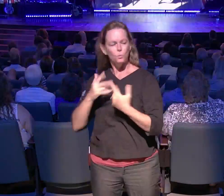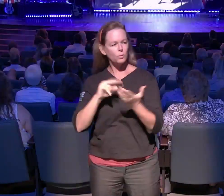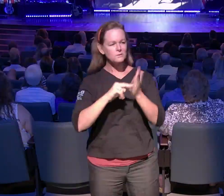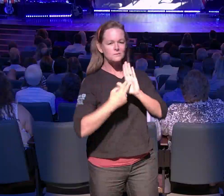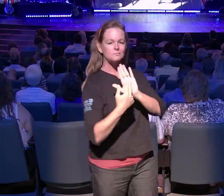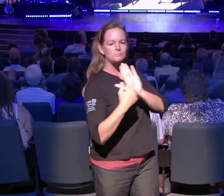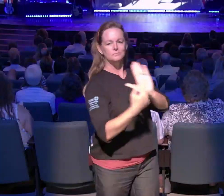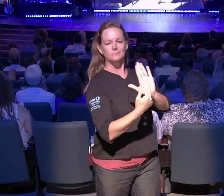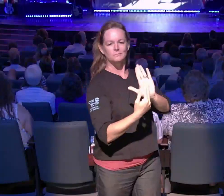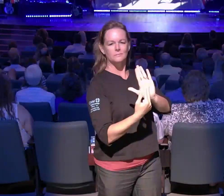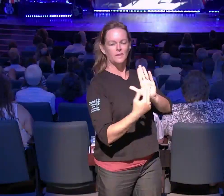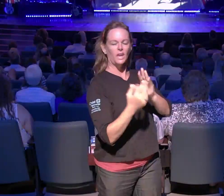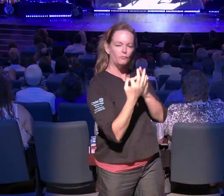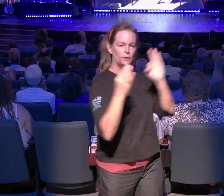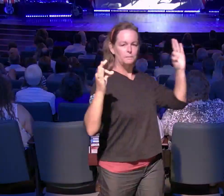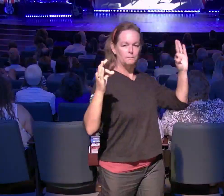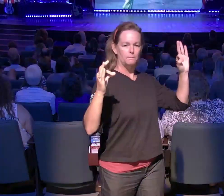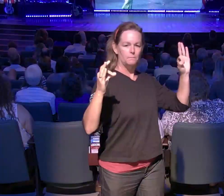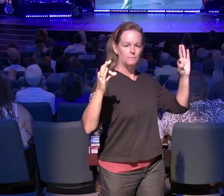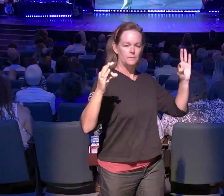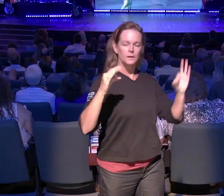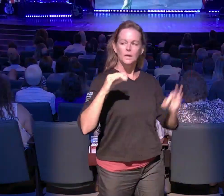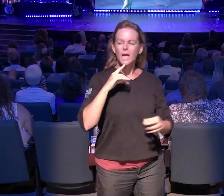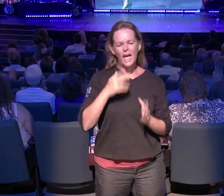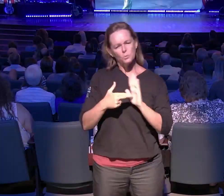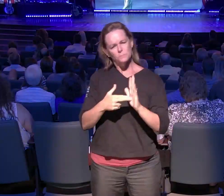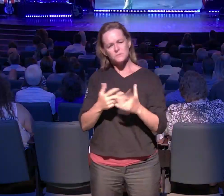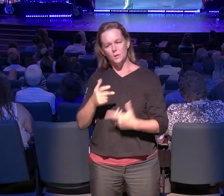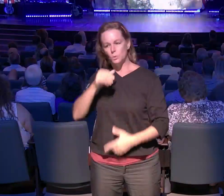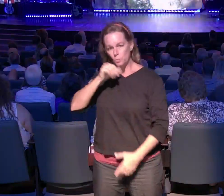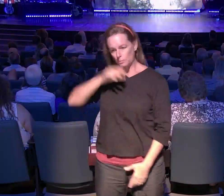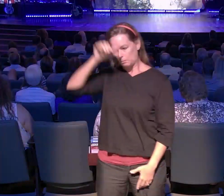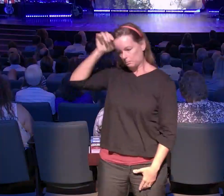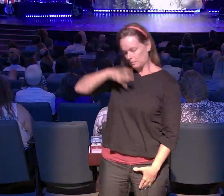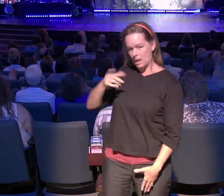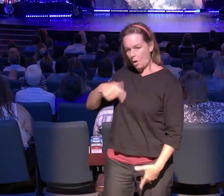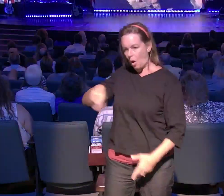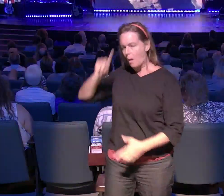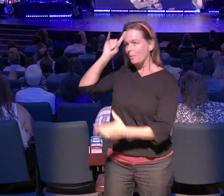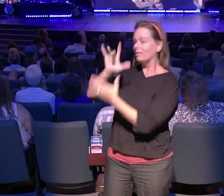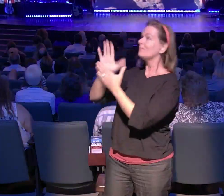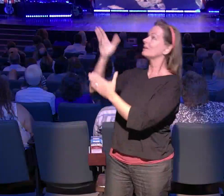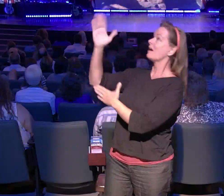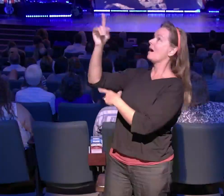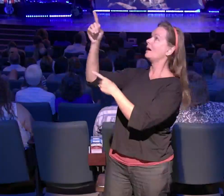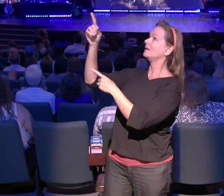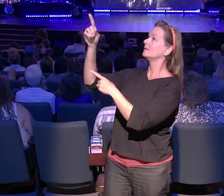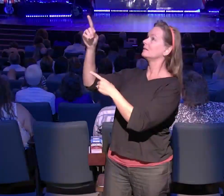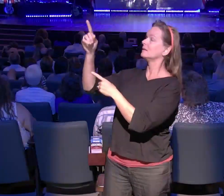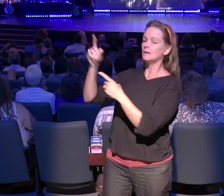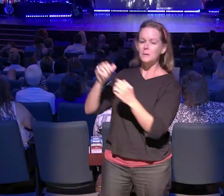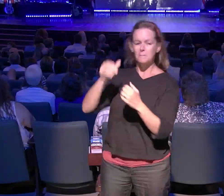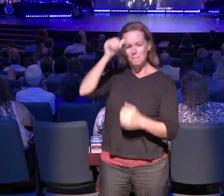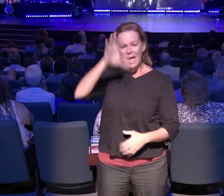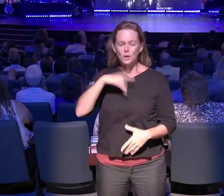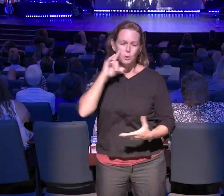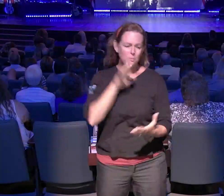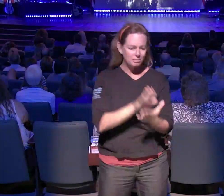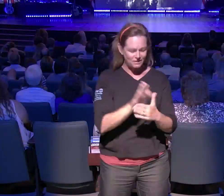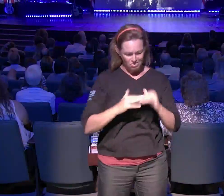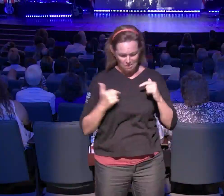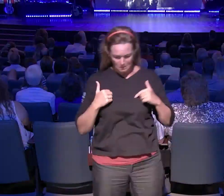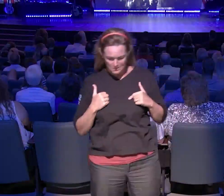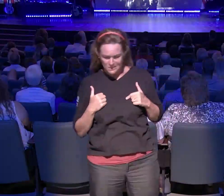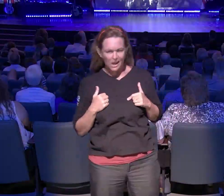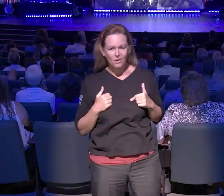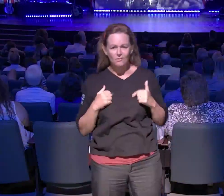men and women who believed in and trusted in God. People who knew his creation and all it had to offer. Selfless men who believed in something much bigger